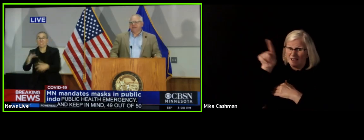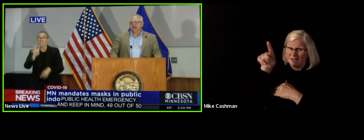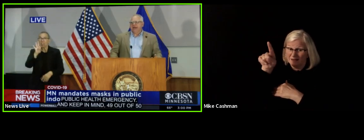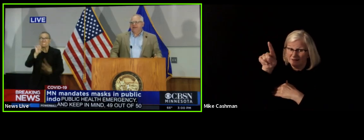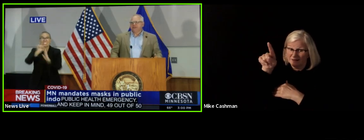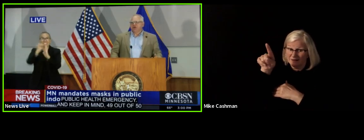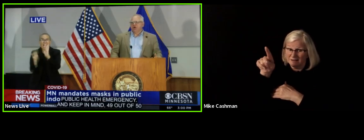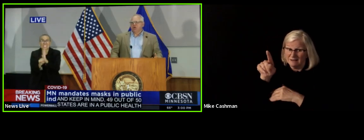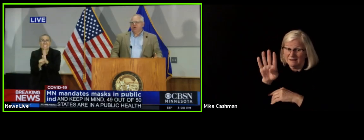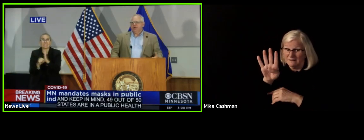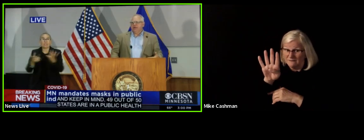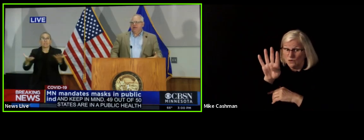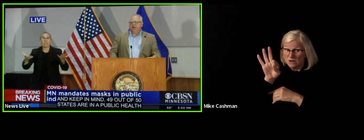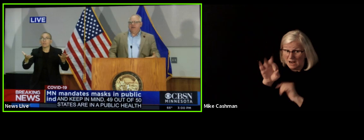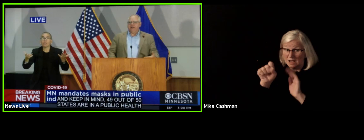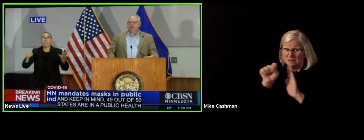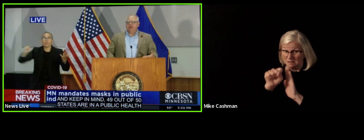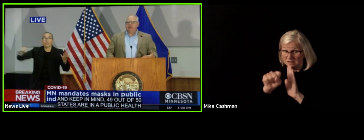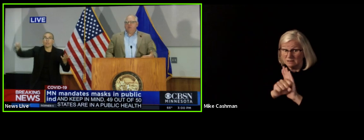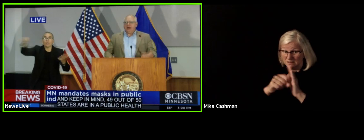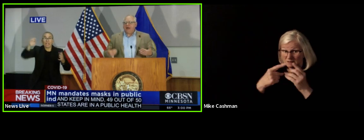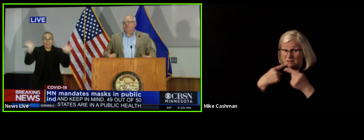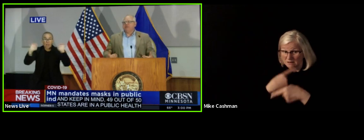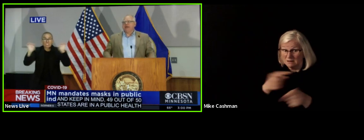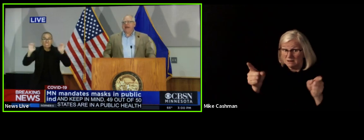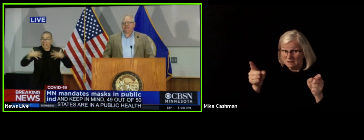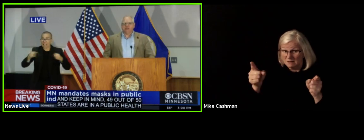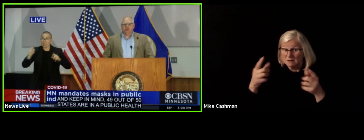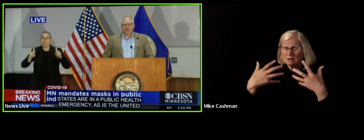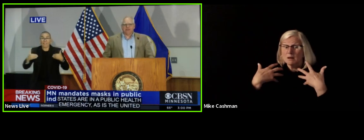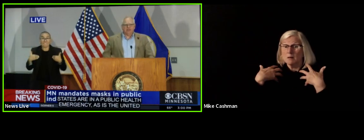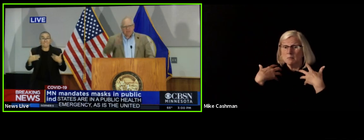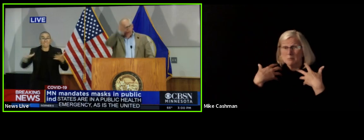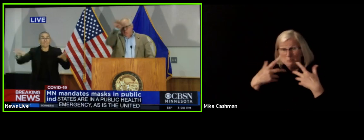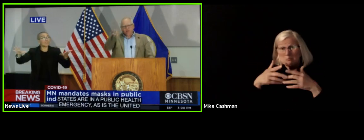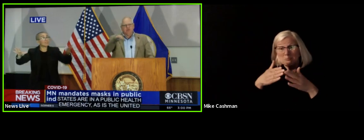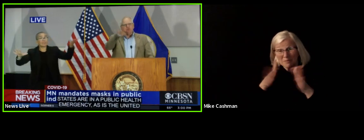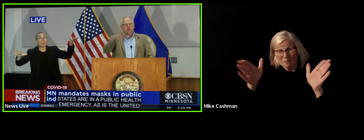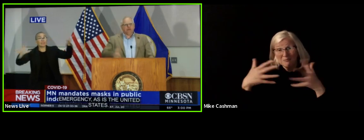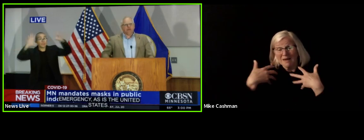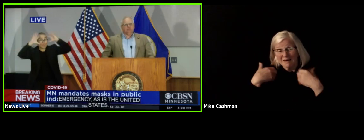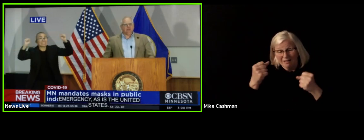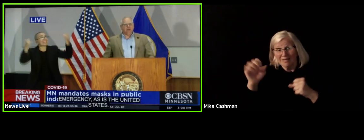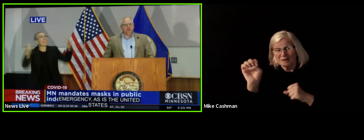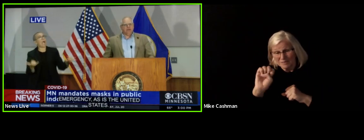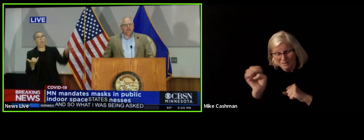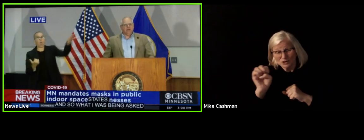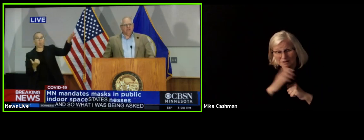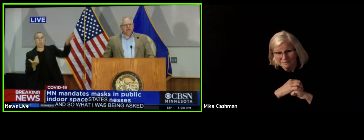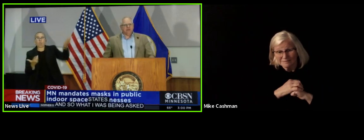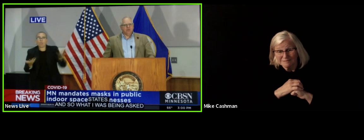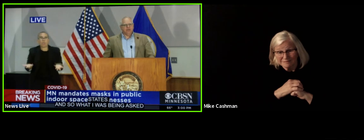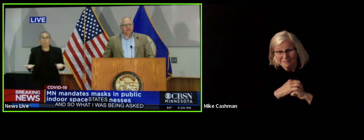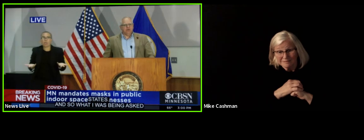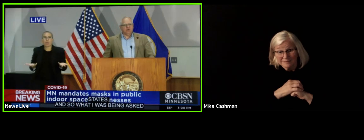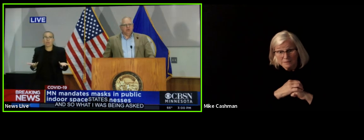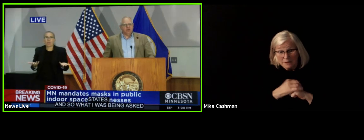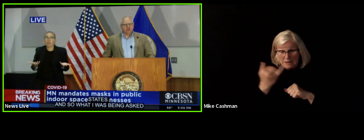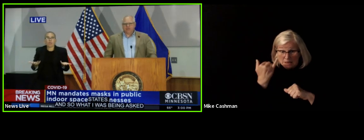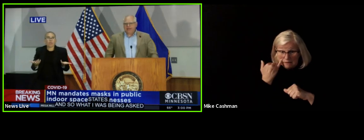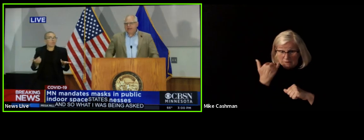States. And so what I was being asked to do is, if any one of those 4 leaders vetoed it, there's nothing we could